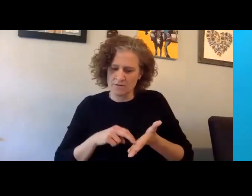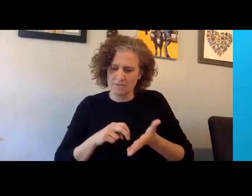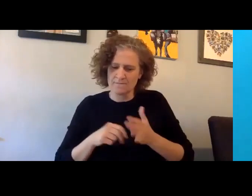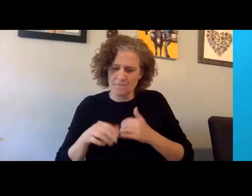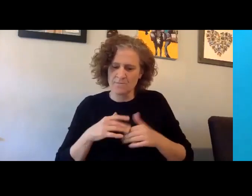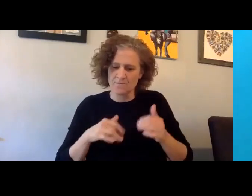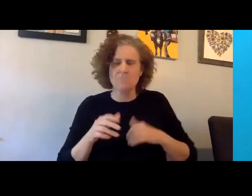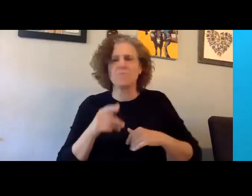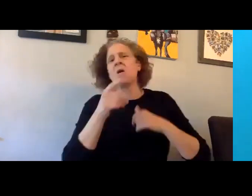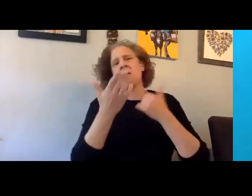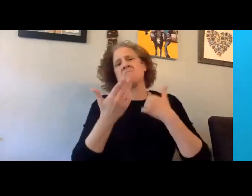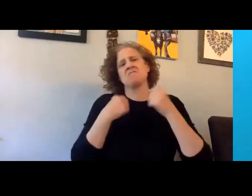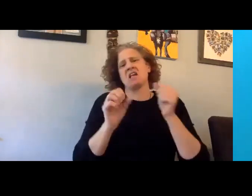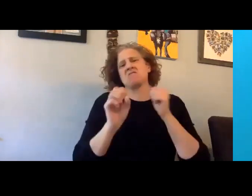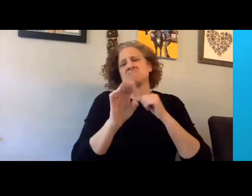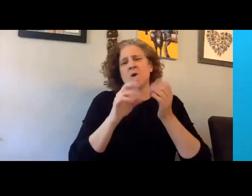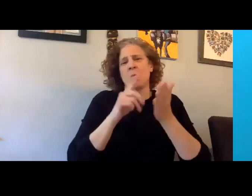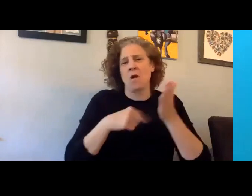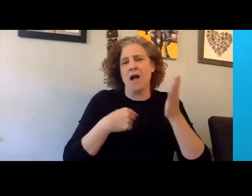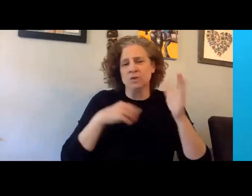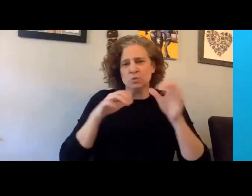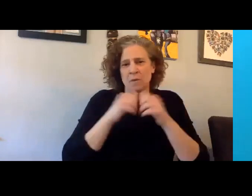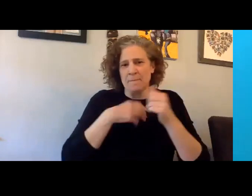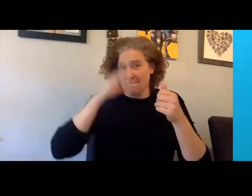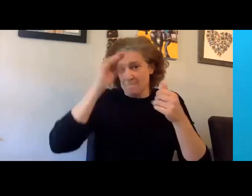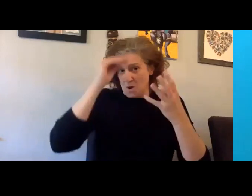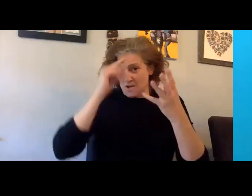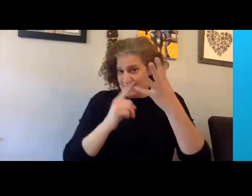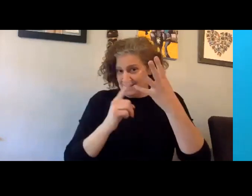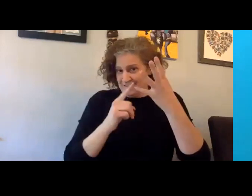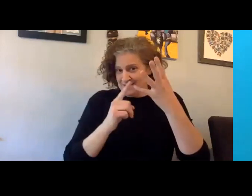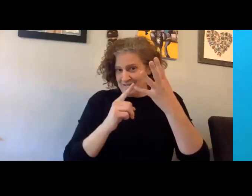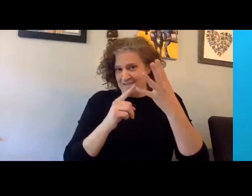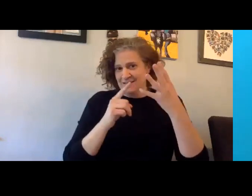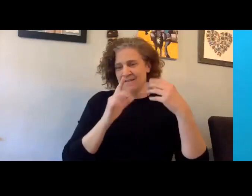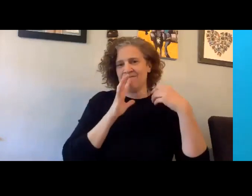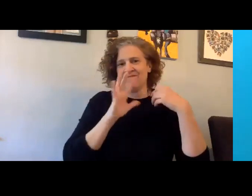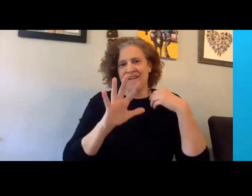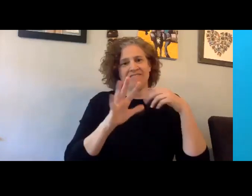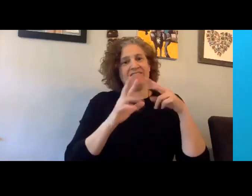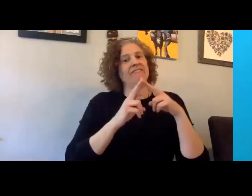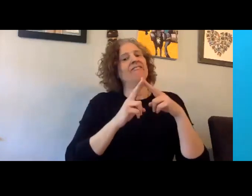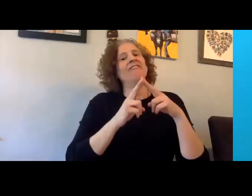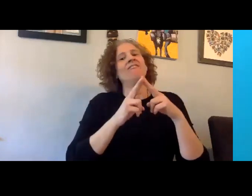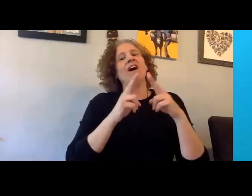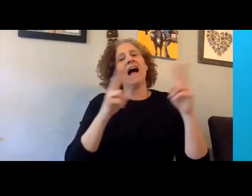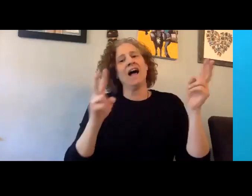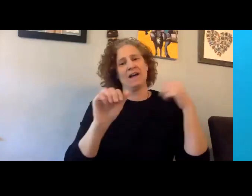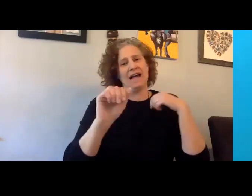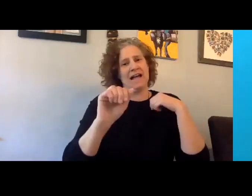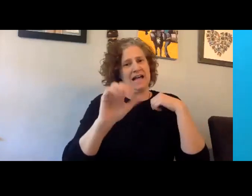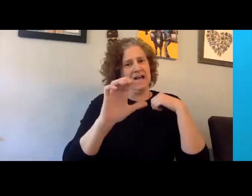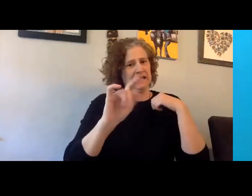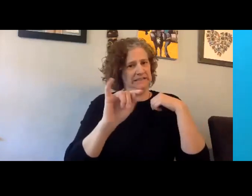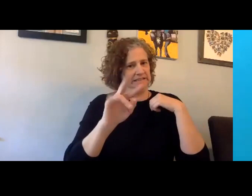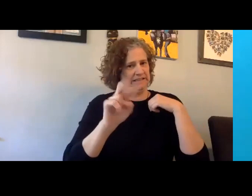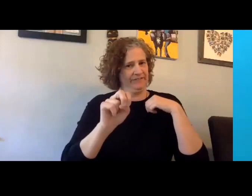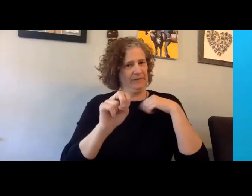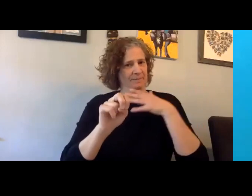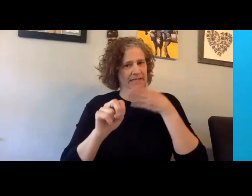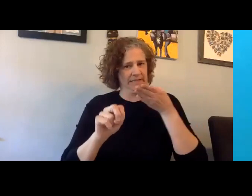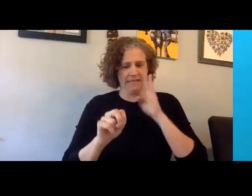All right, we did that. Okay. Oh, maybe I can talk to you about what I do with my youngest son. He's 5 and